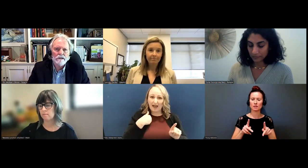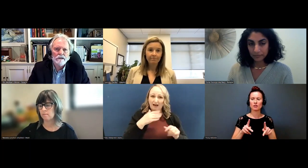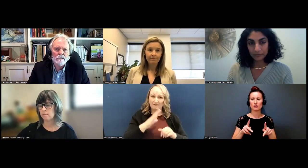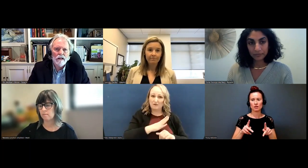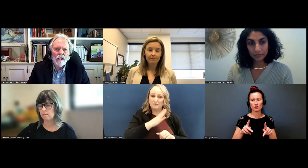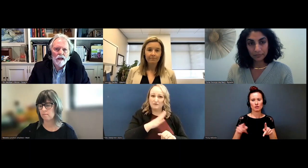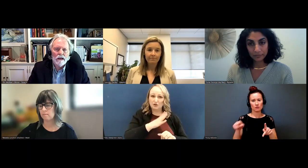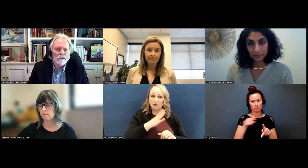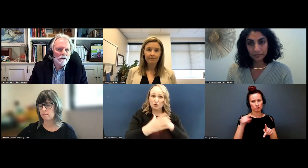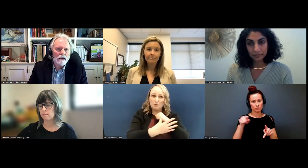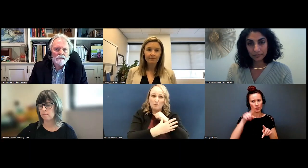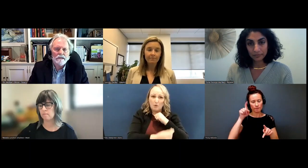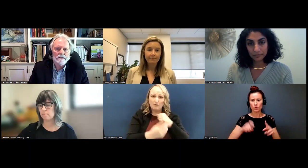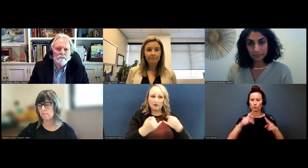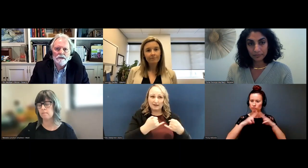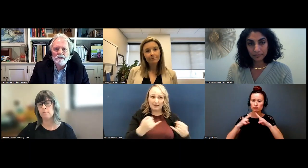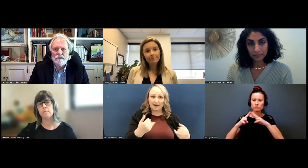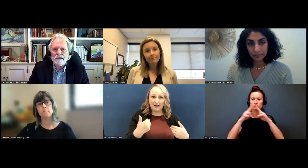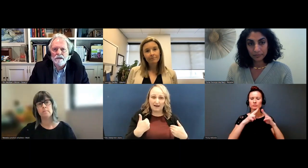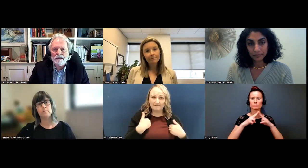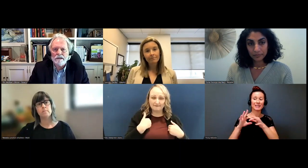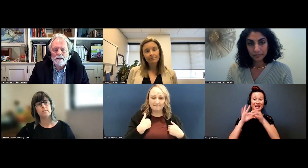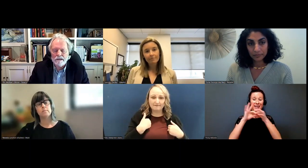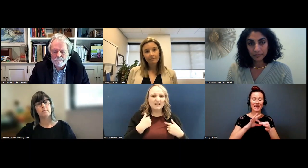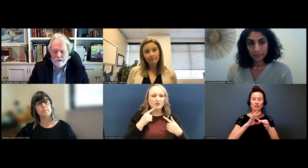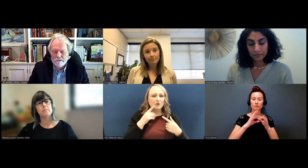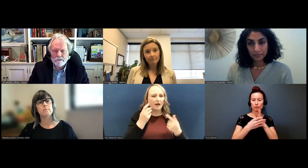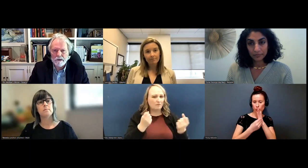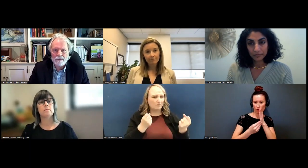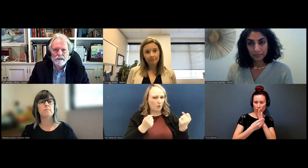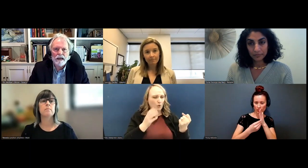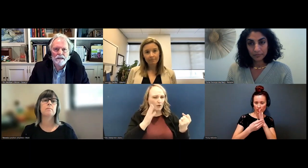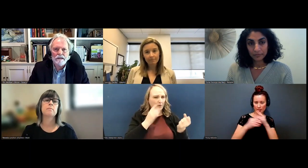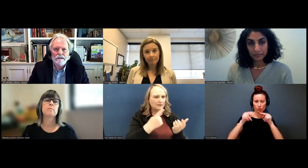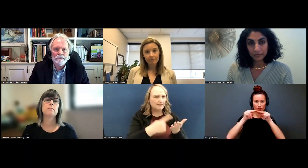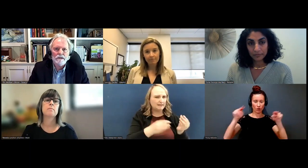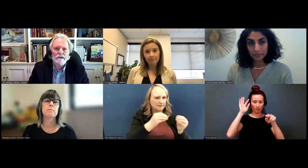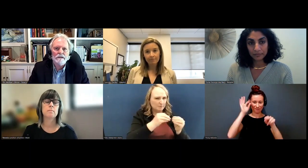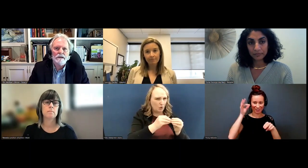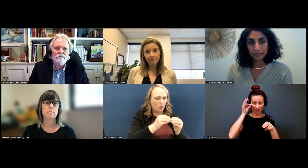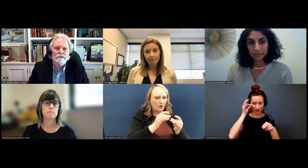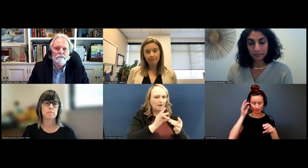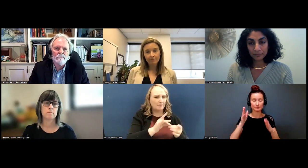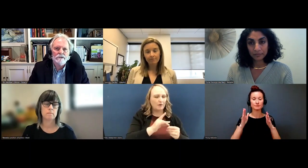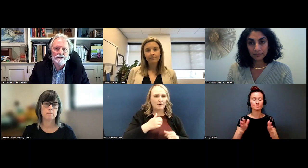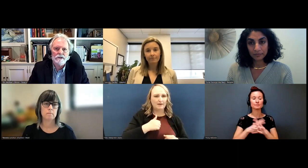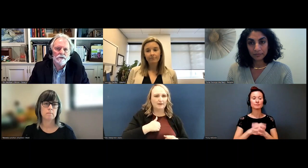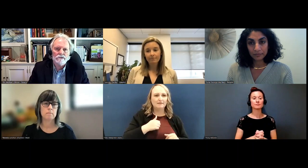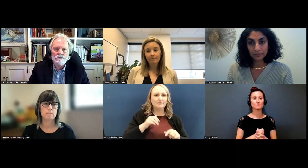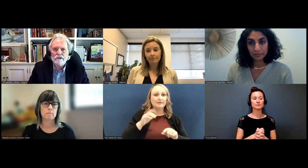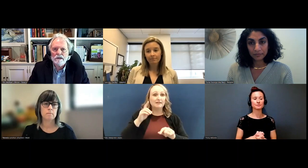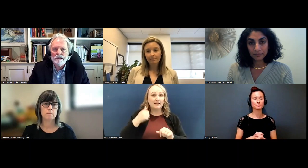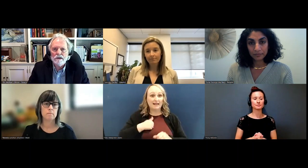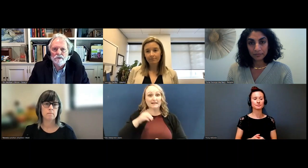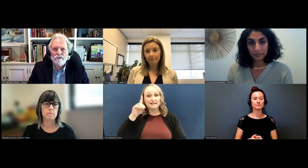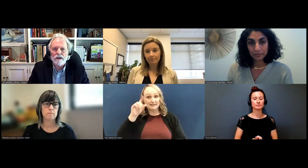the federal level. And I'll come back to that in a minute with respect to the Canada Disability Benefit, which is going